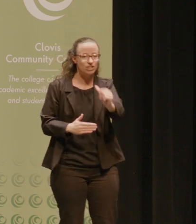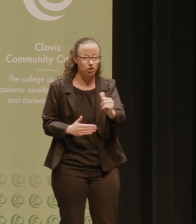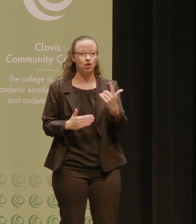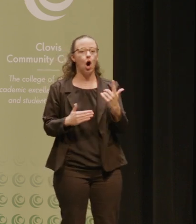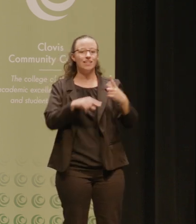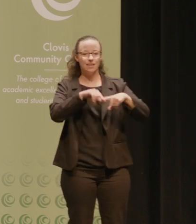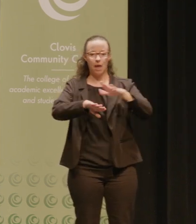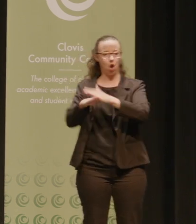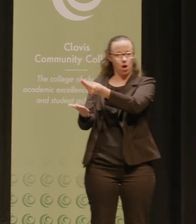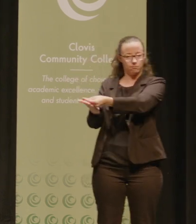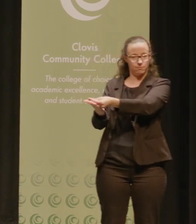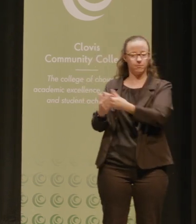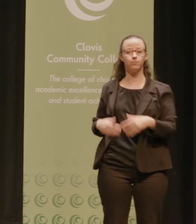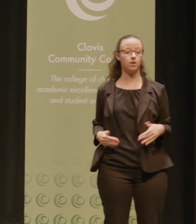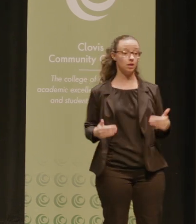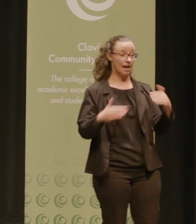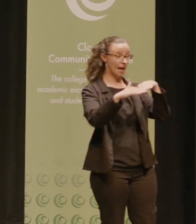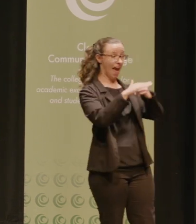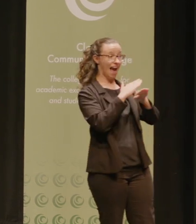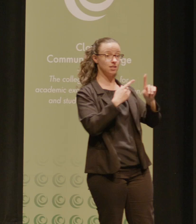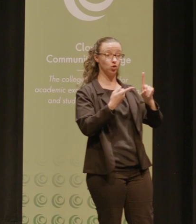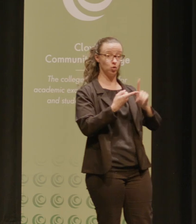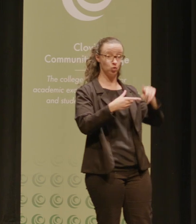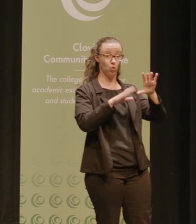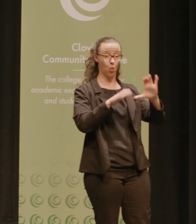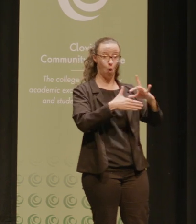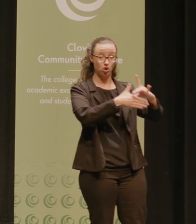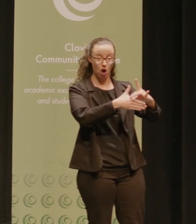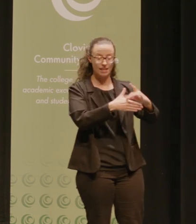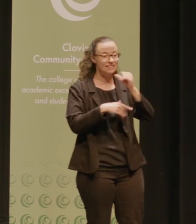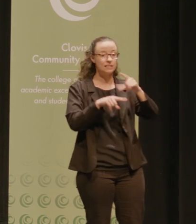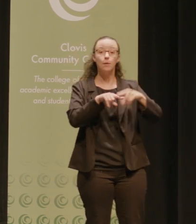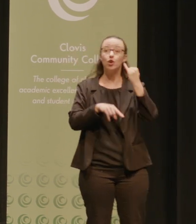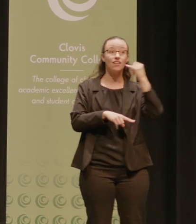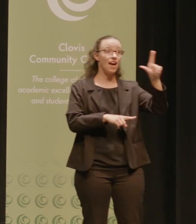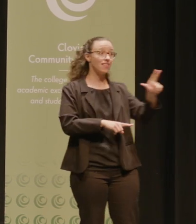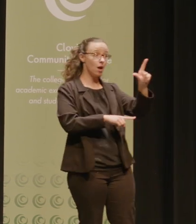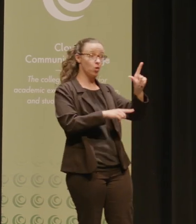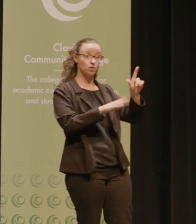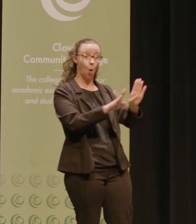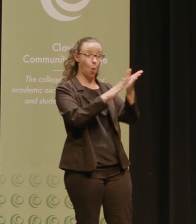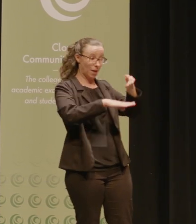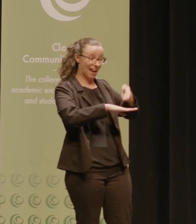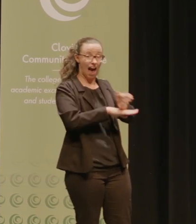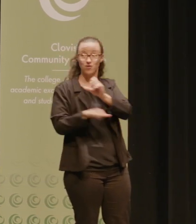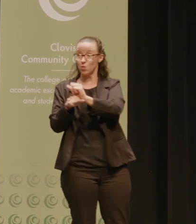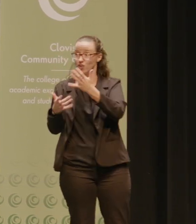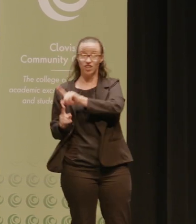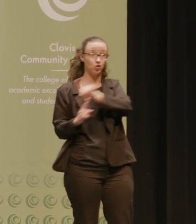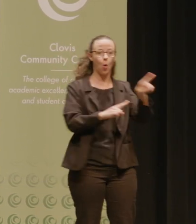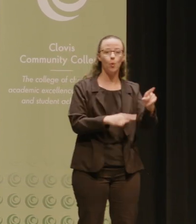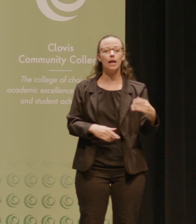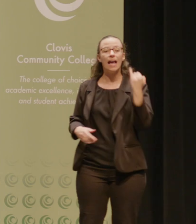course content. Them having access to the course content isn't dependent on whether or not the library is open after they get off work. If I